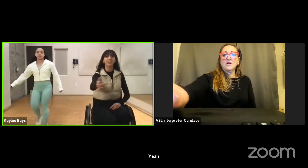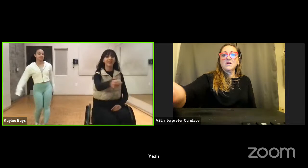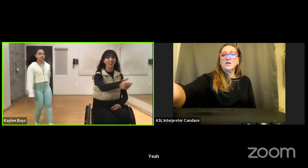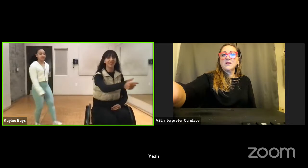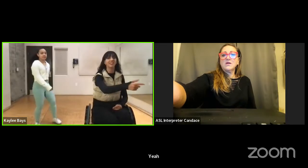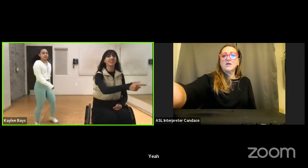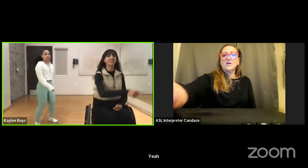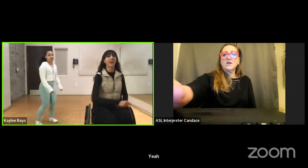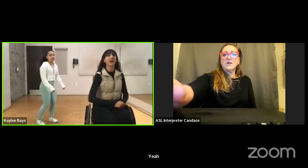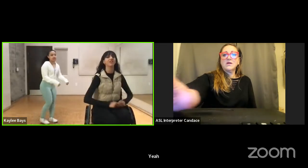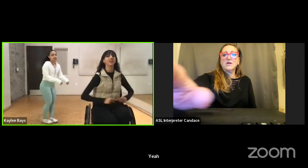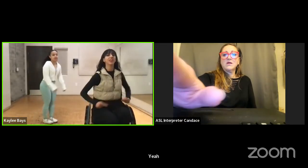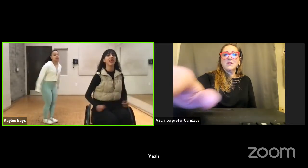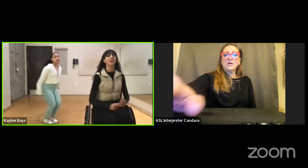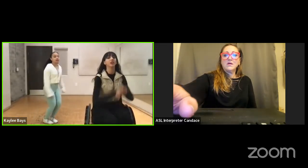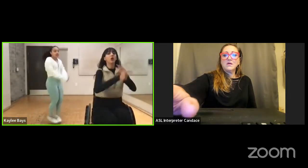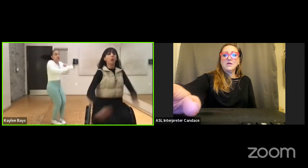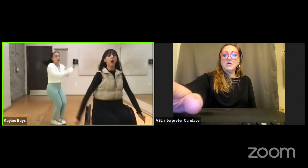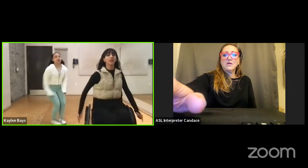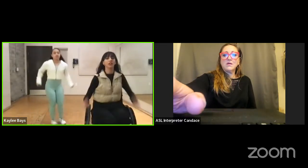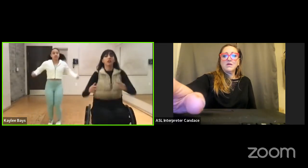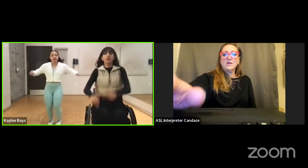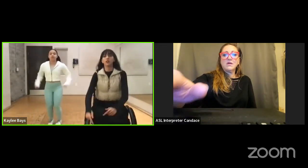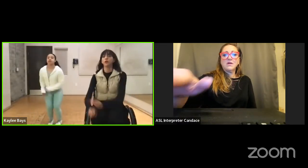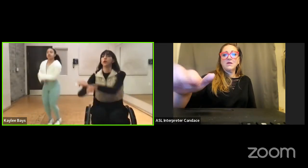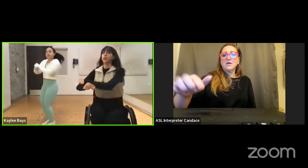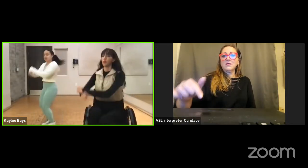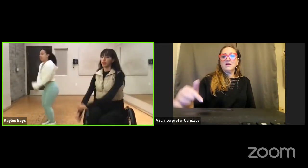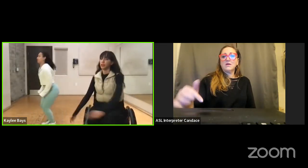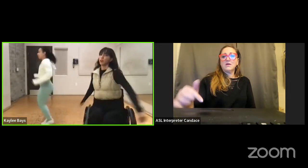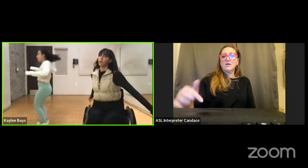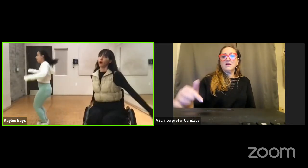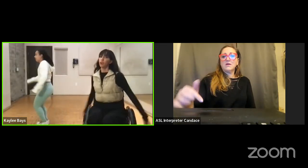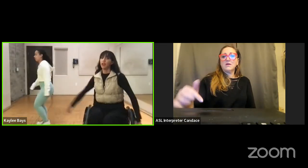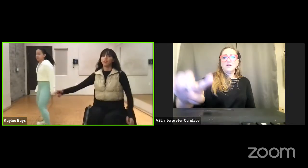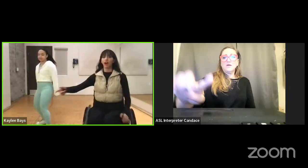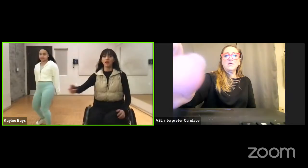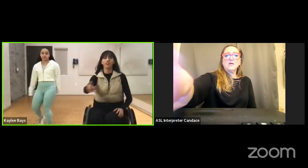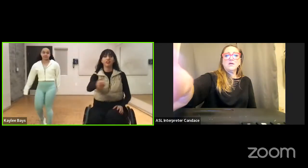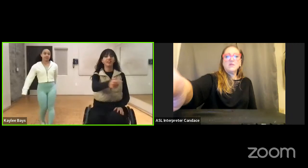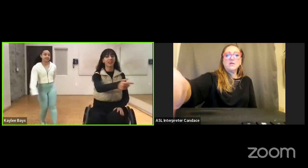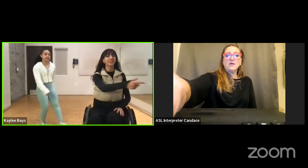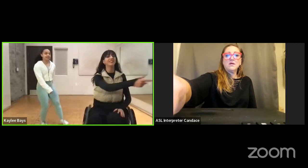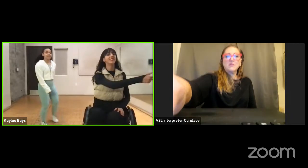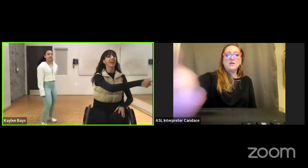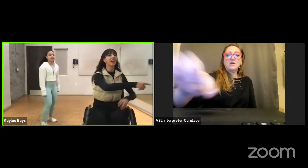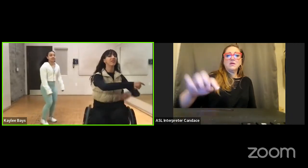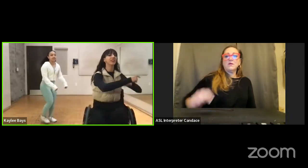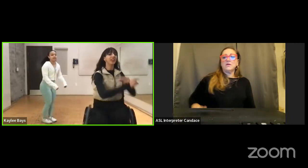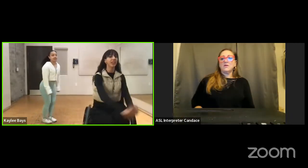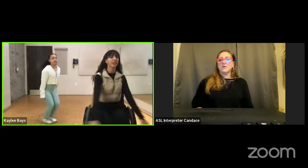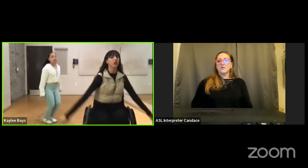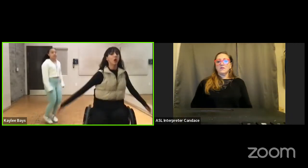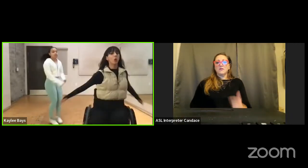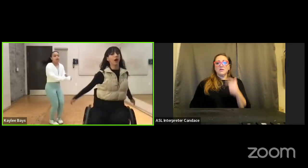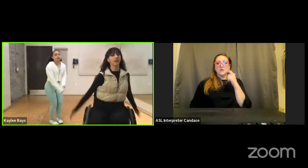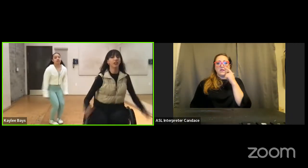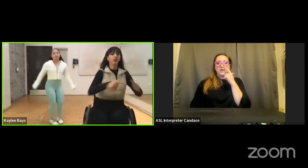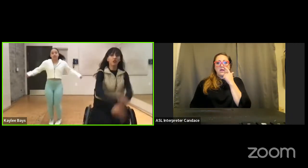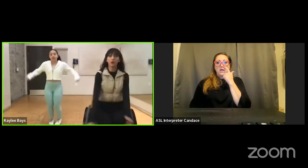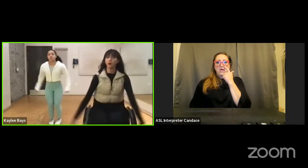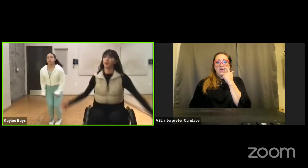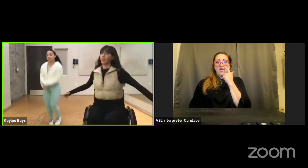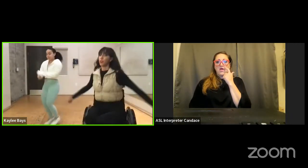five, six, seven, eight. One, two, three, four, five, six, seven, eight.